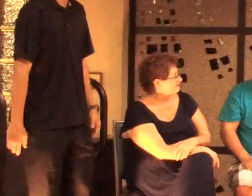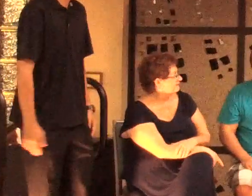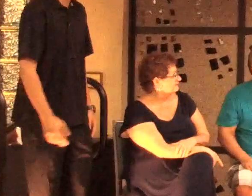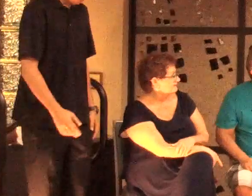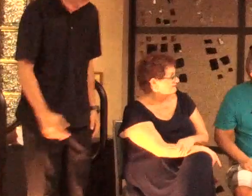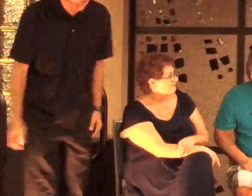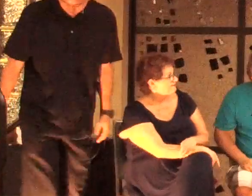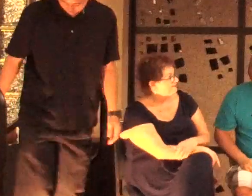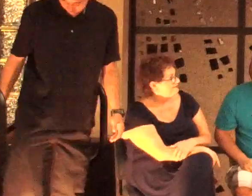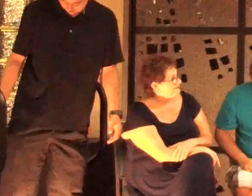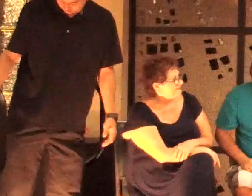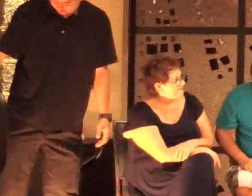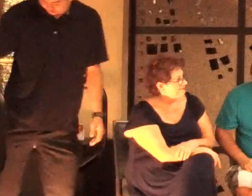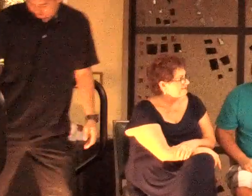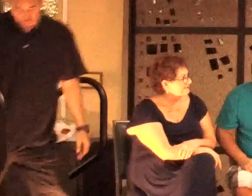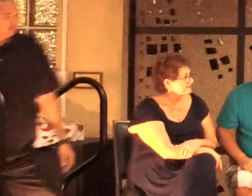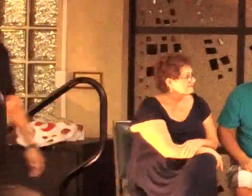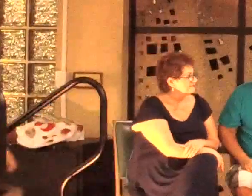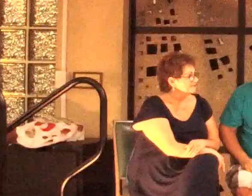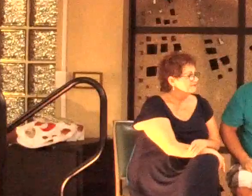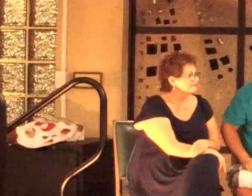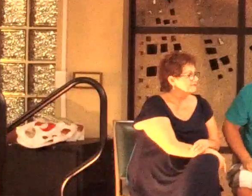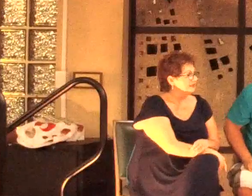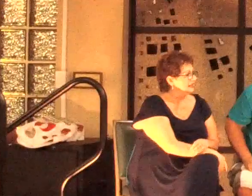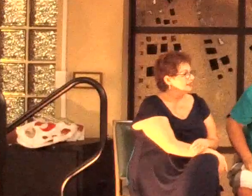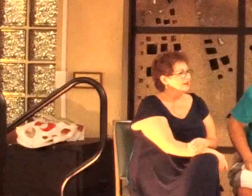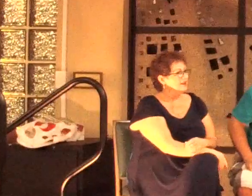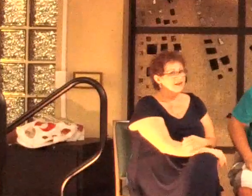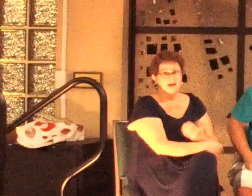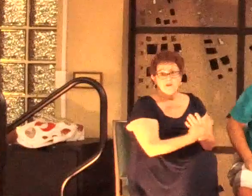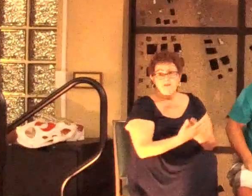deaf child, or how would you handle that?